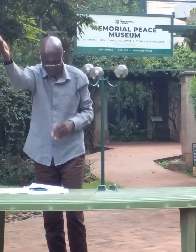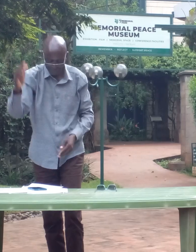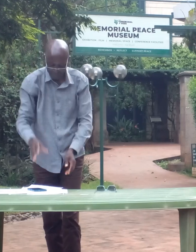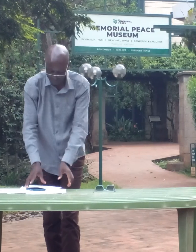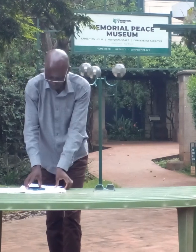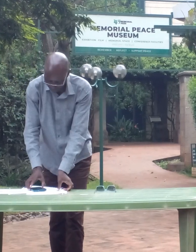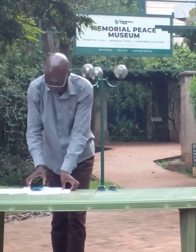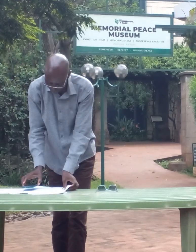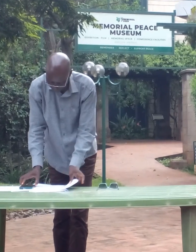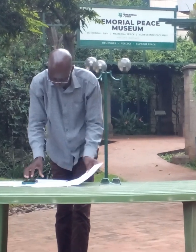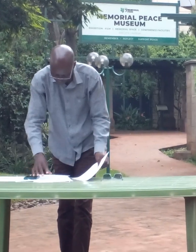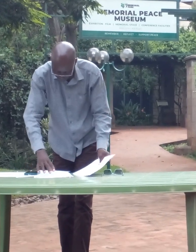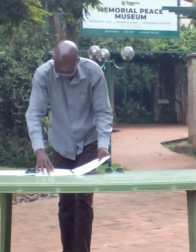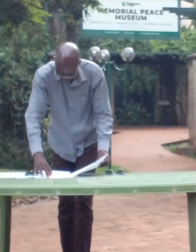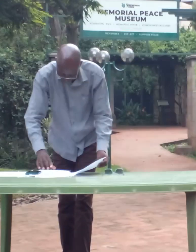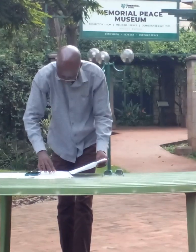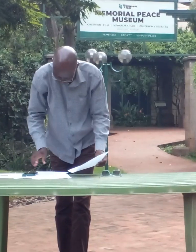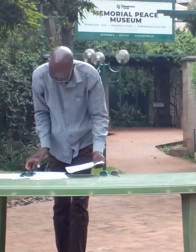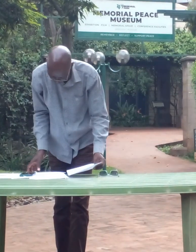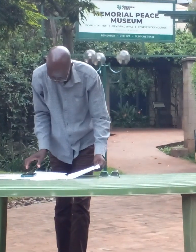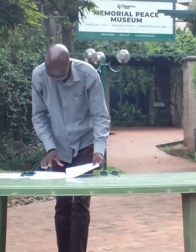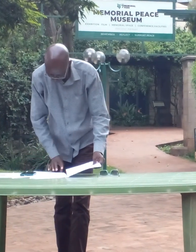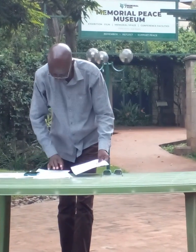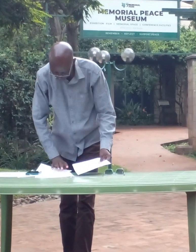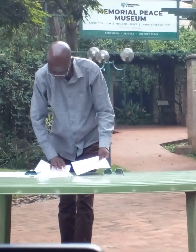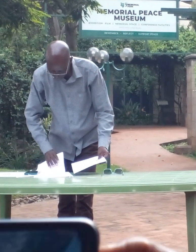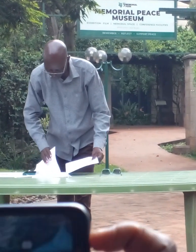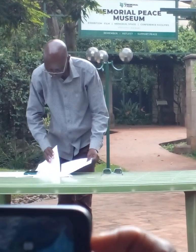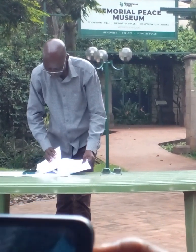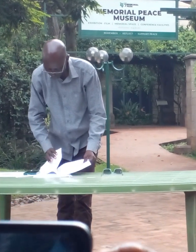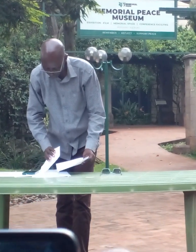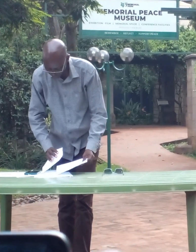Now it is open and we can now continue back.